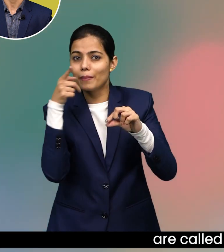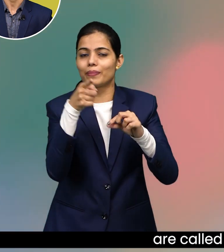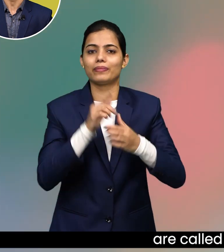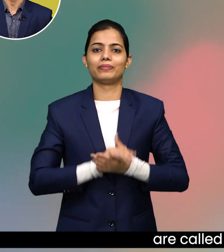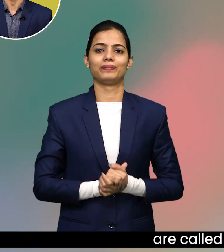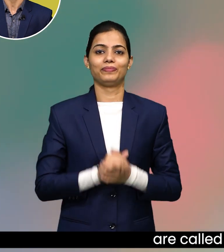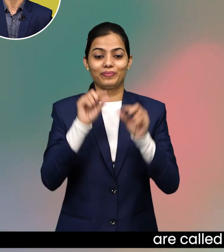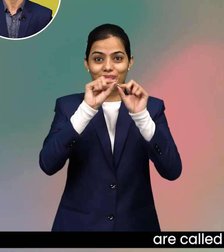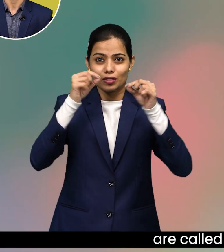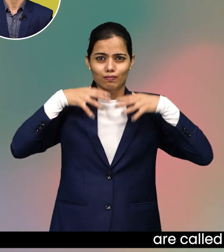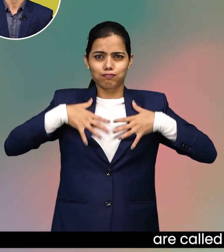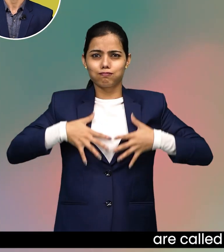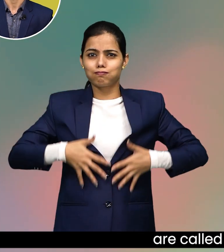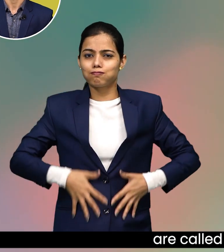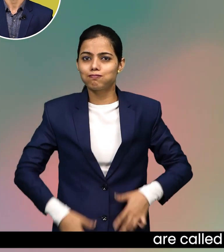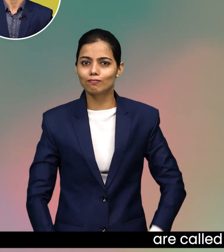are called spinal nerves.